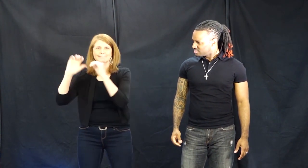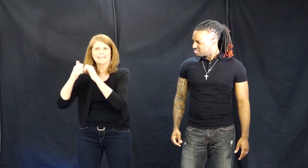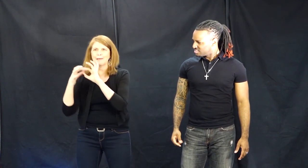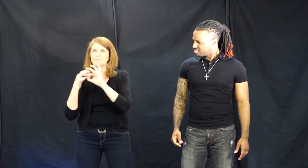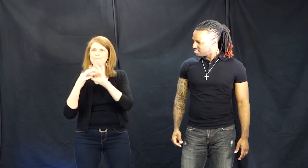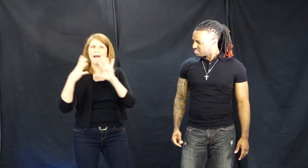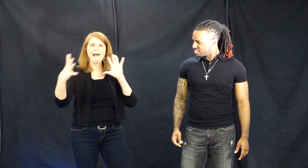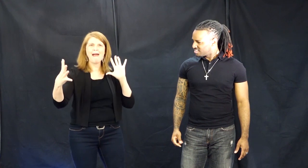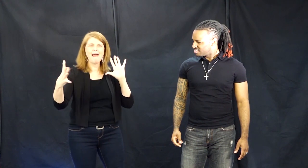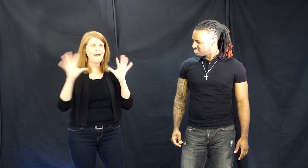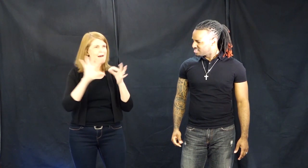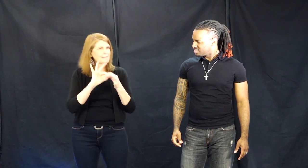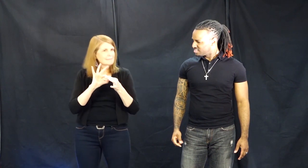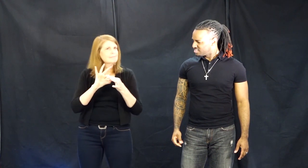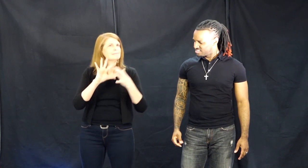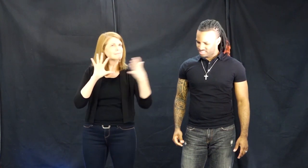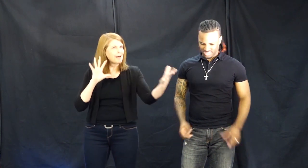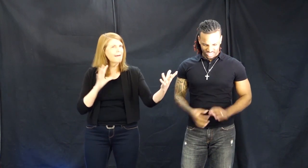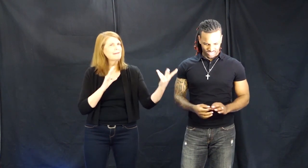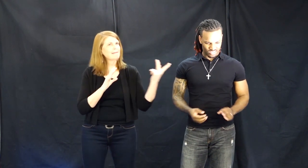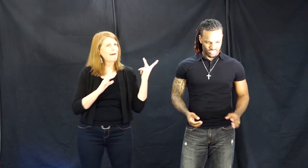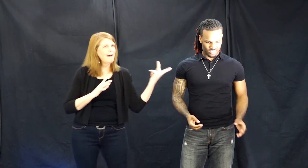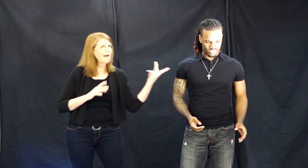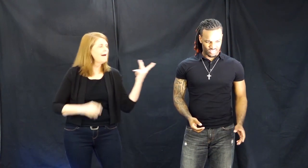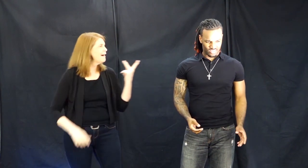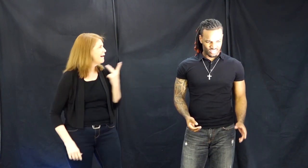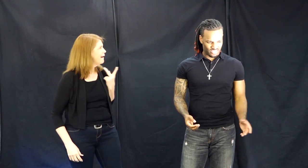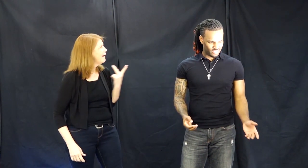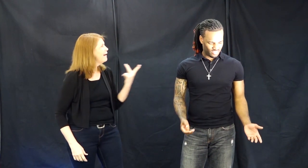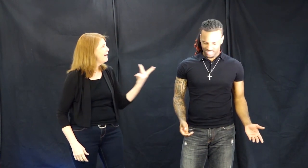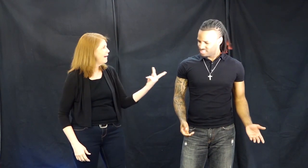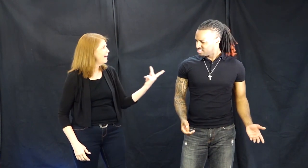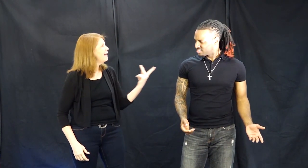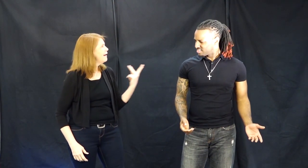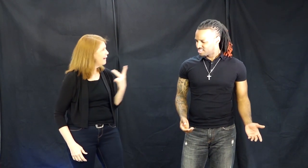say goodbye, you and I.